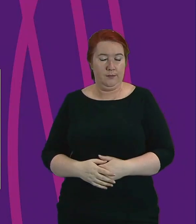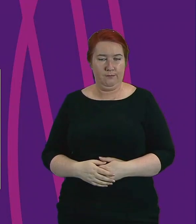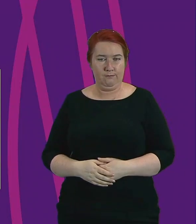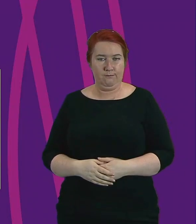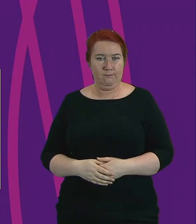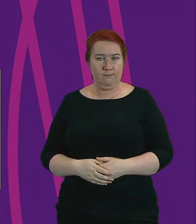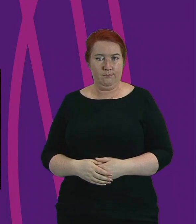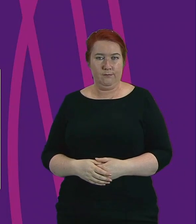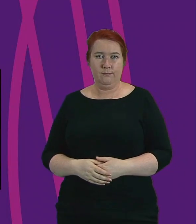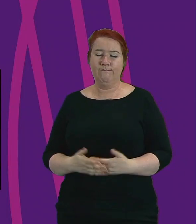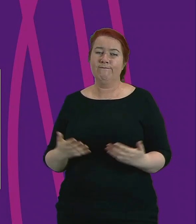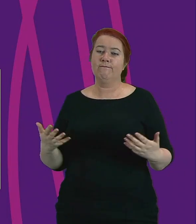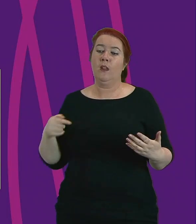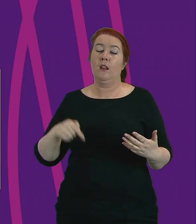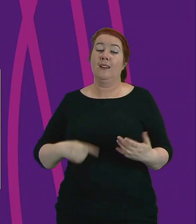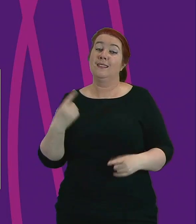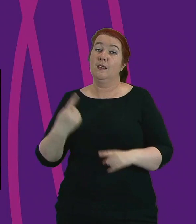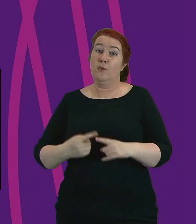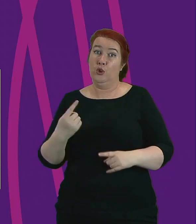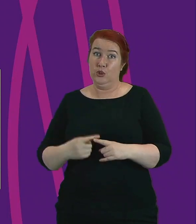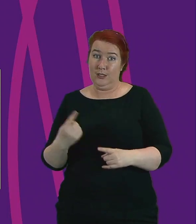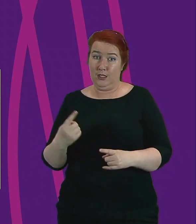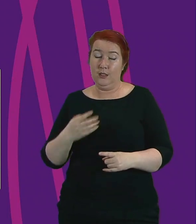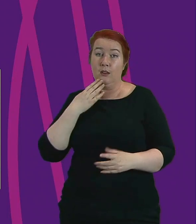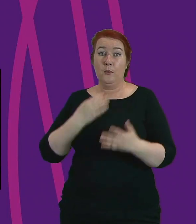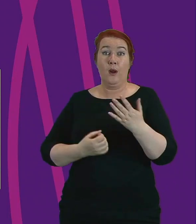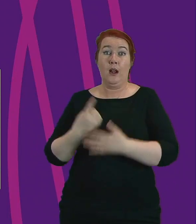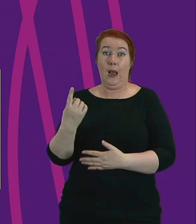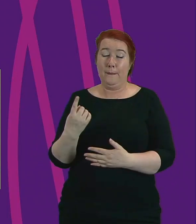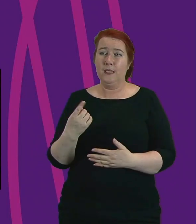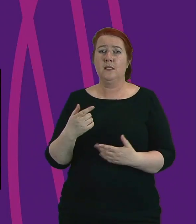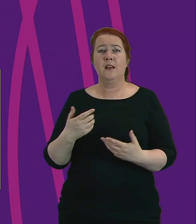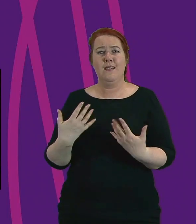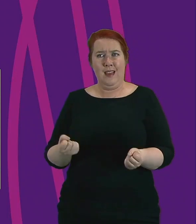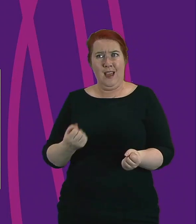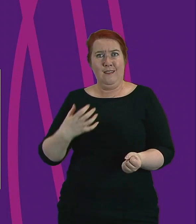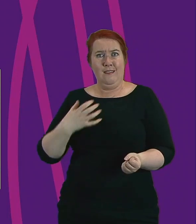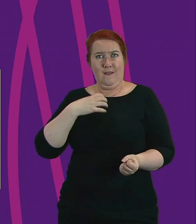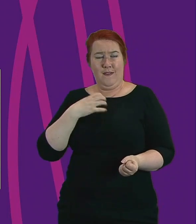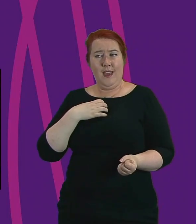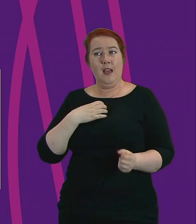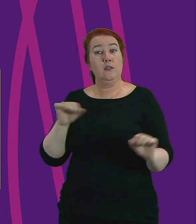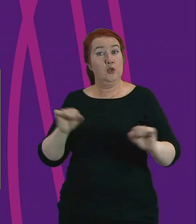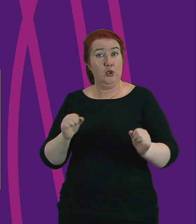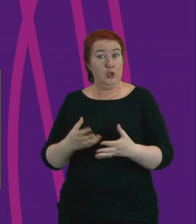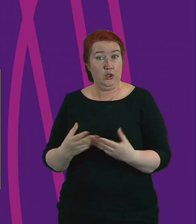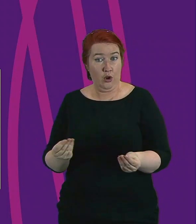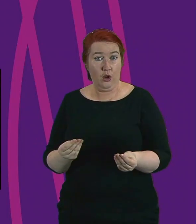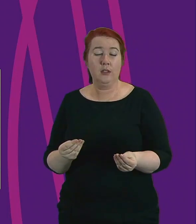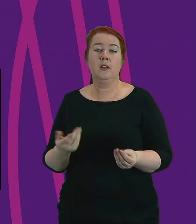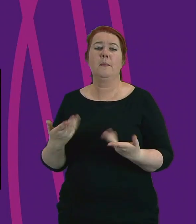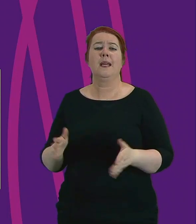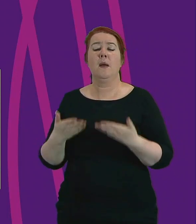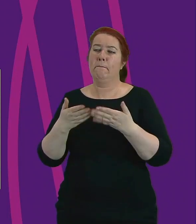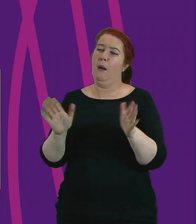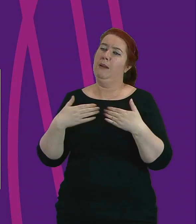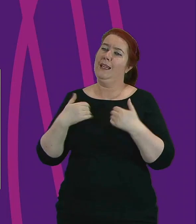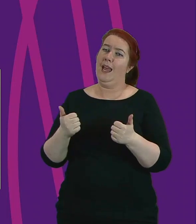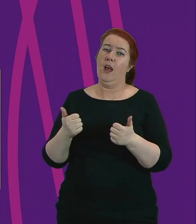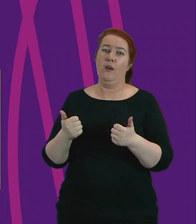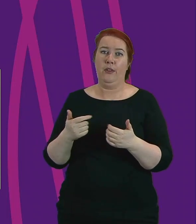of this emergency, this country was gripped by a fear that has not yet dissipated. In the space of a week, we'd gone from public health messaging around